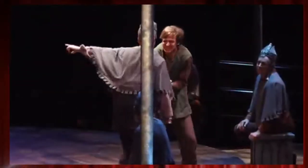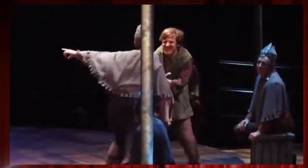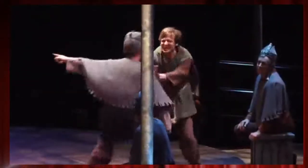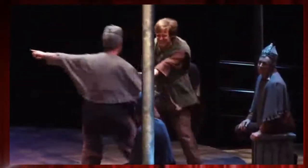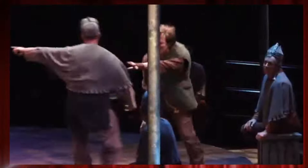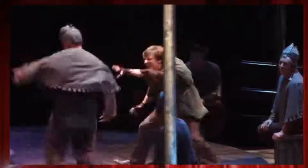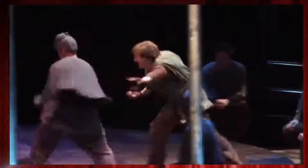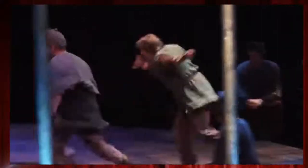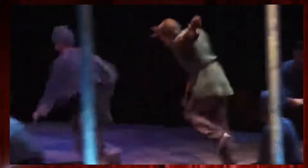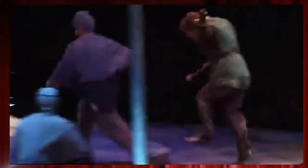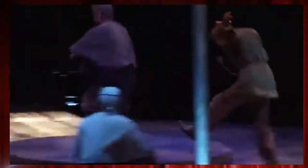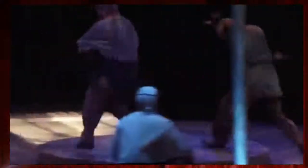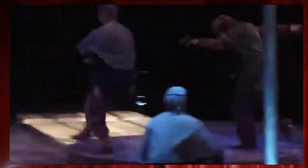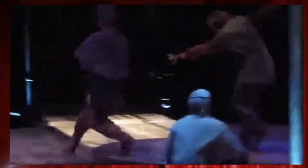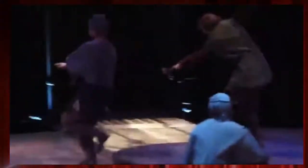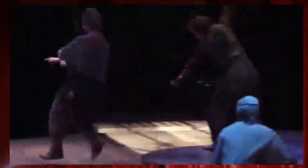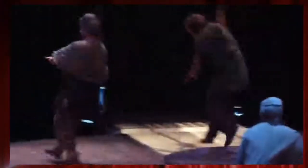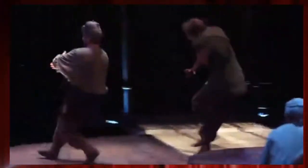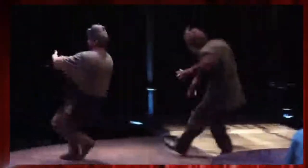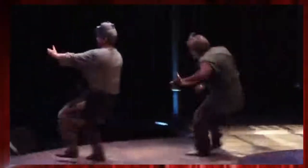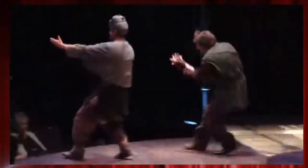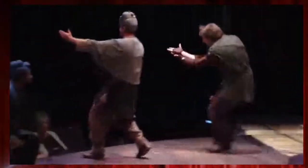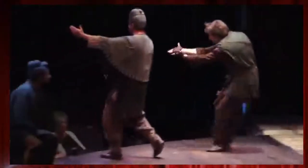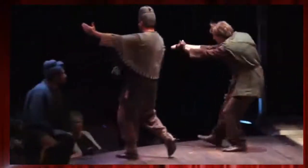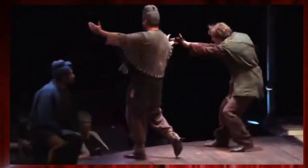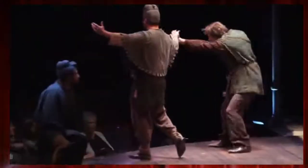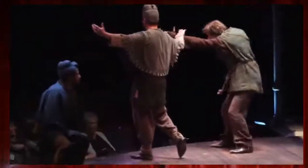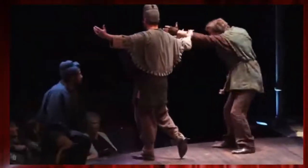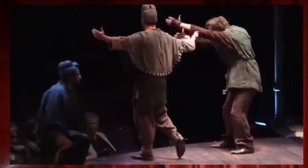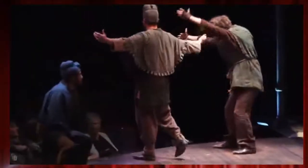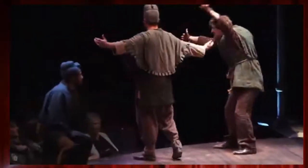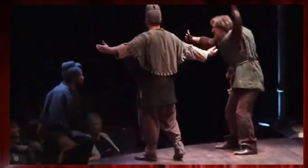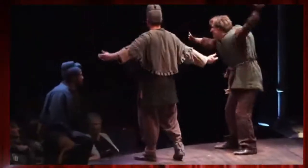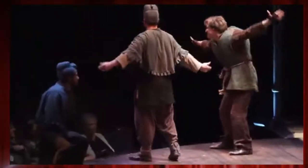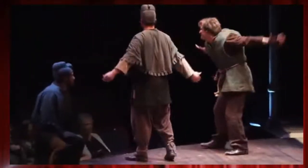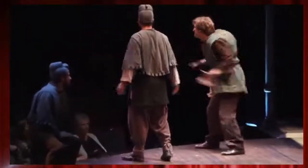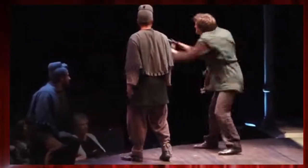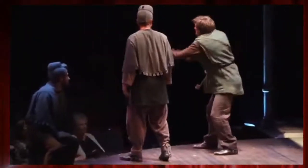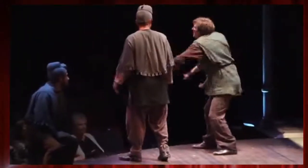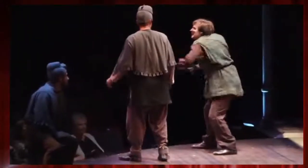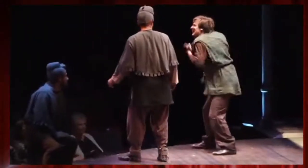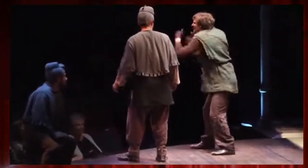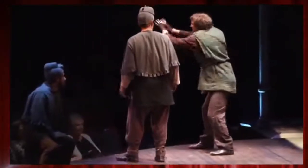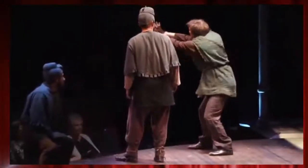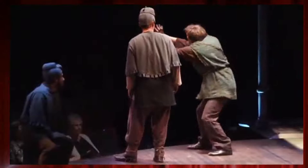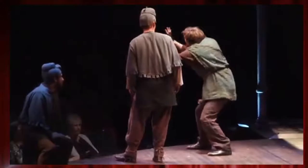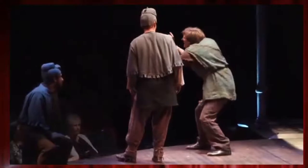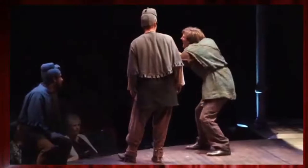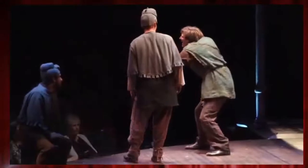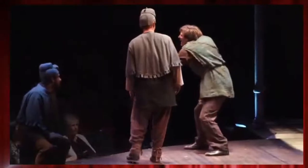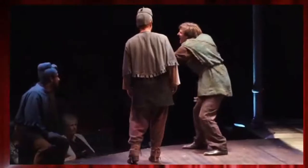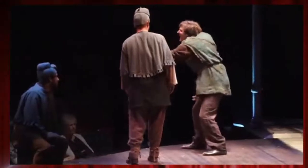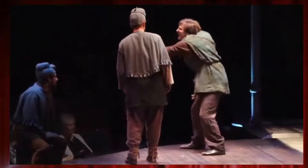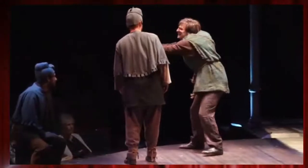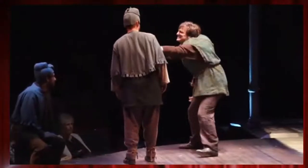hold forever. Out there, where they all live